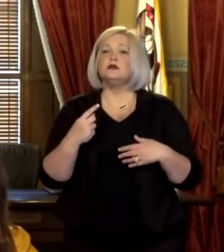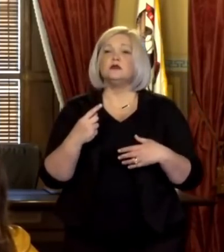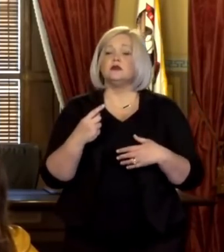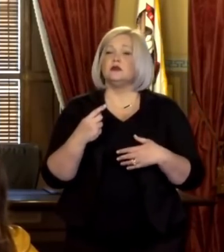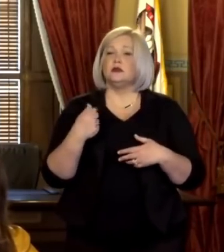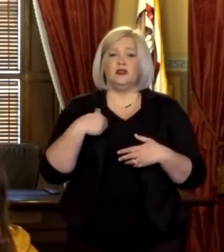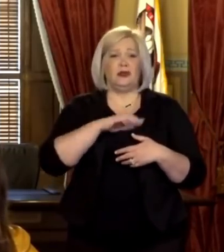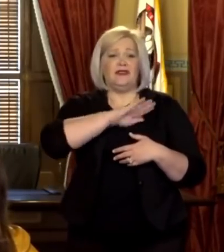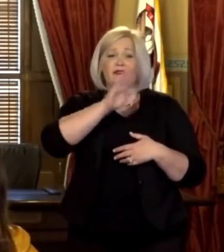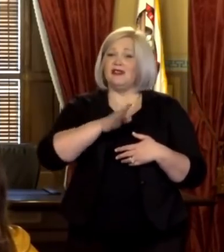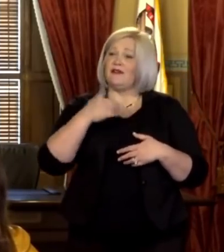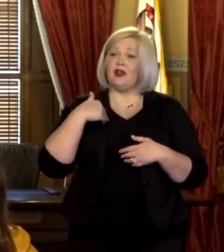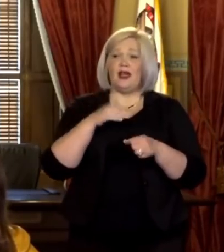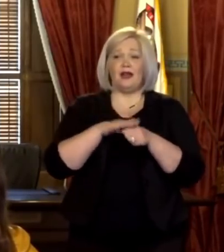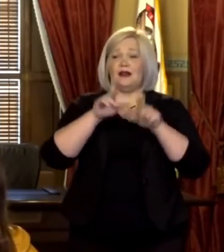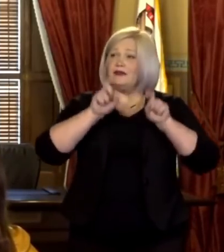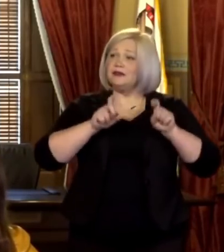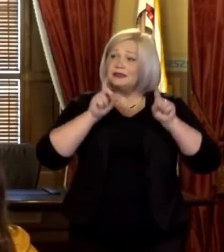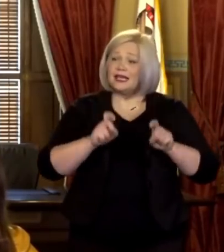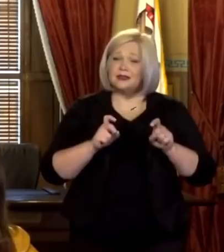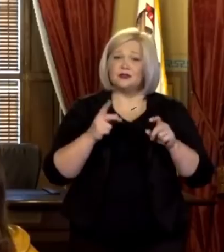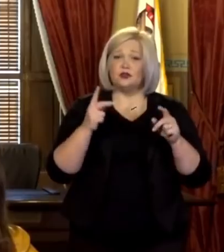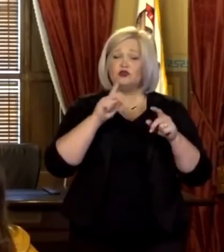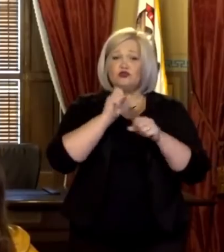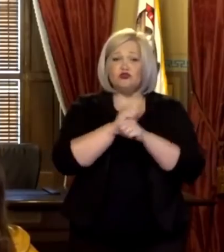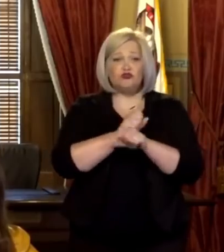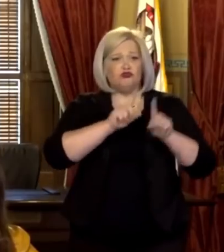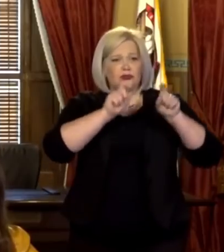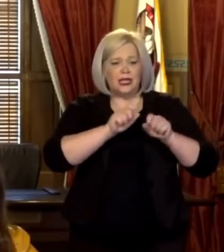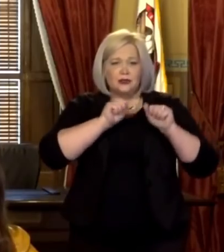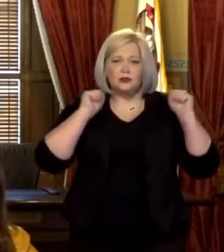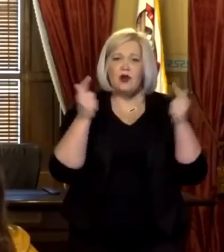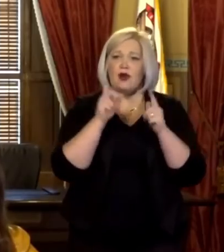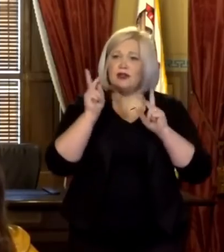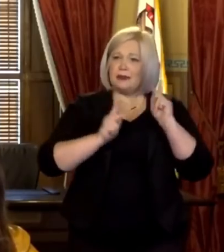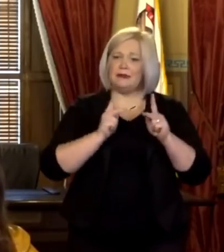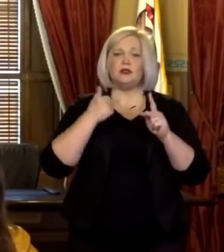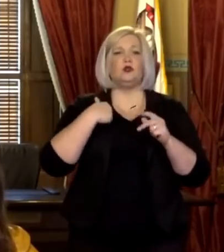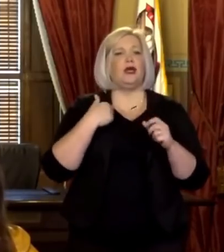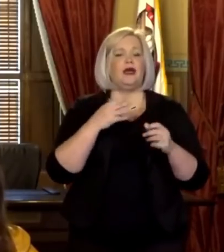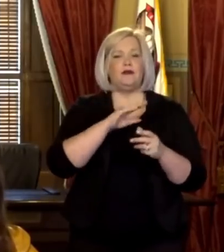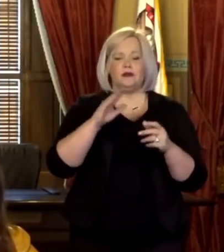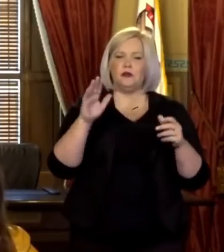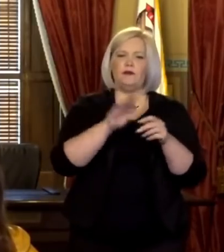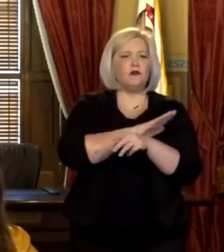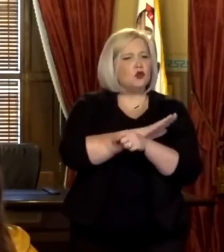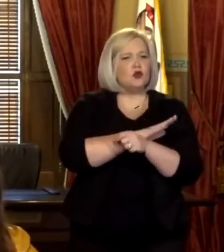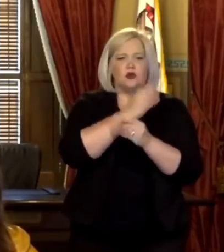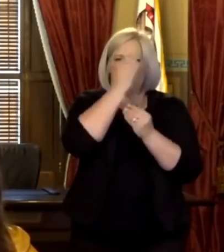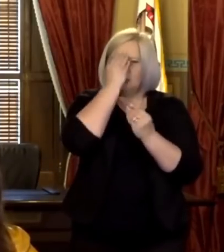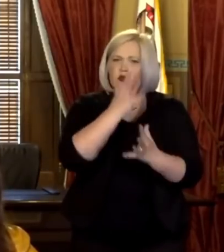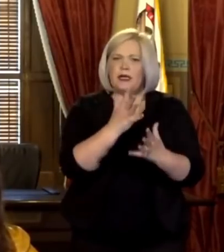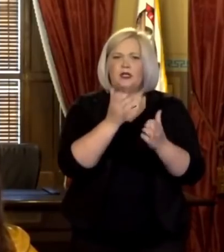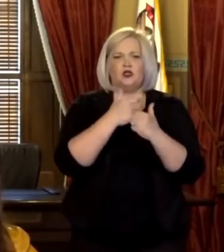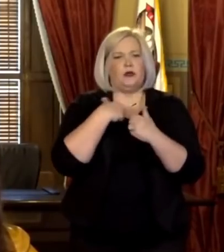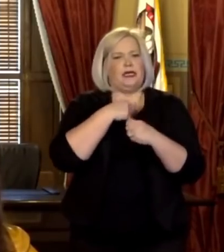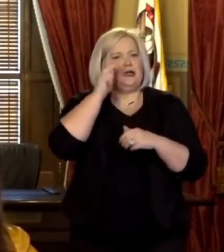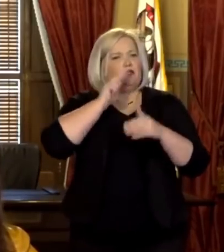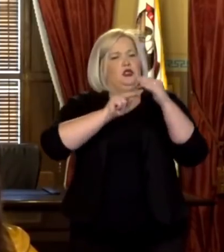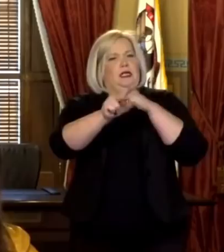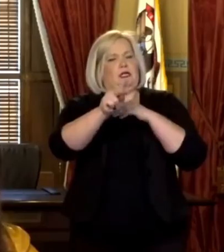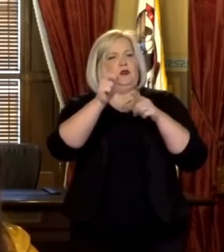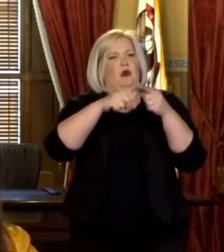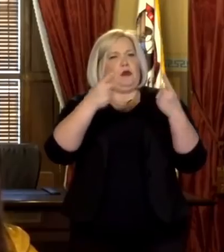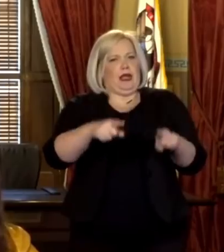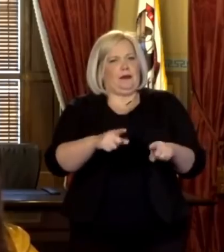had enough tests to have the kind of robust testing so that we've got data that we can feel informs a model that is